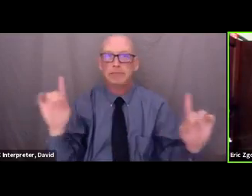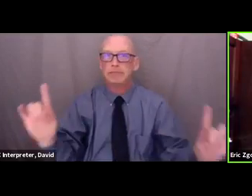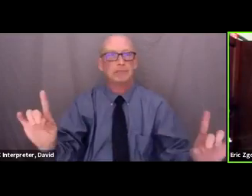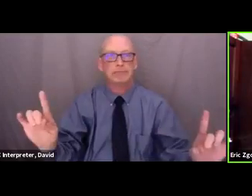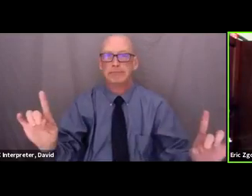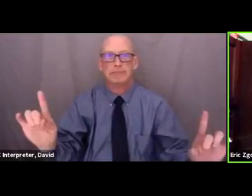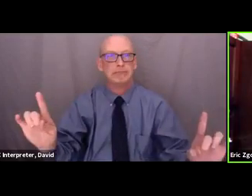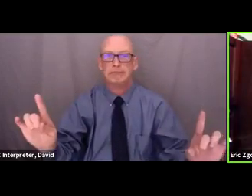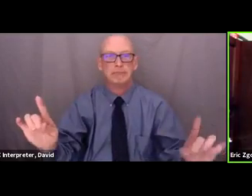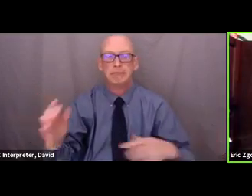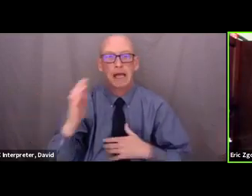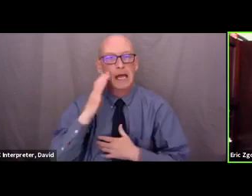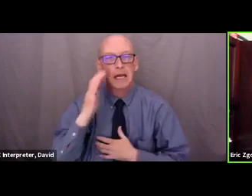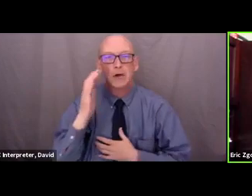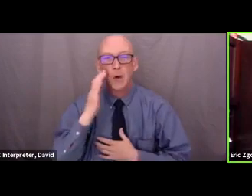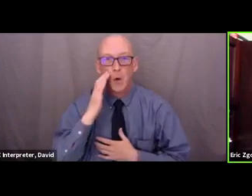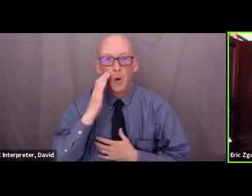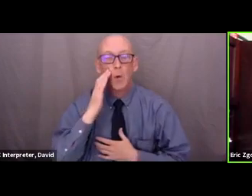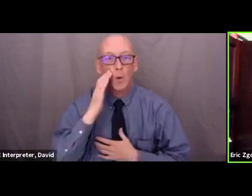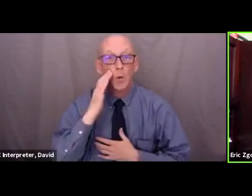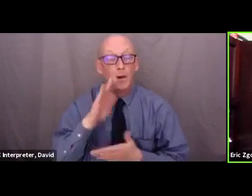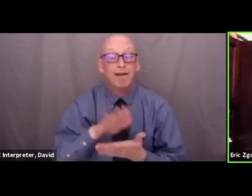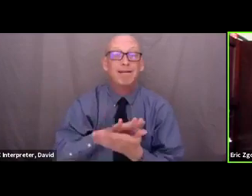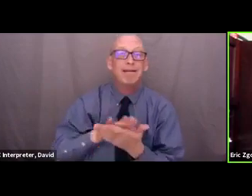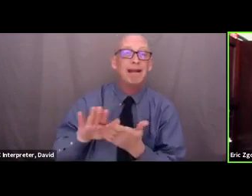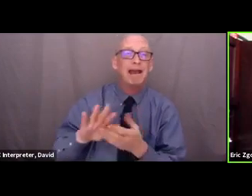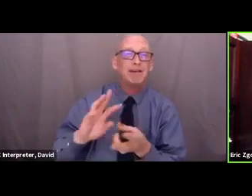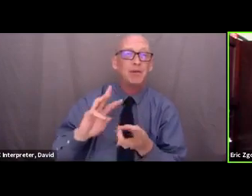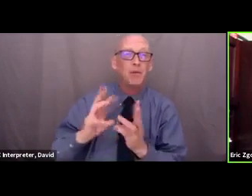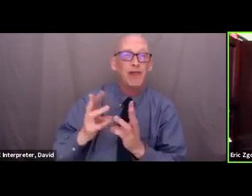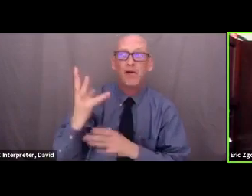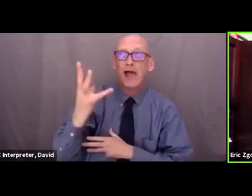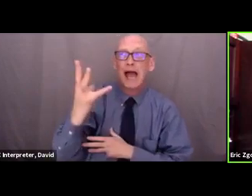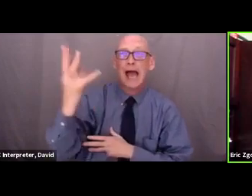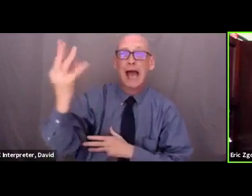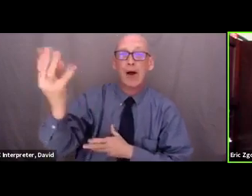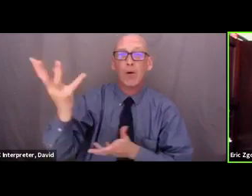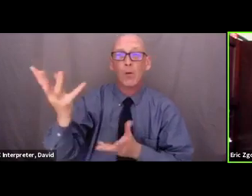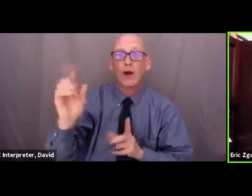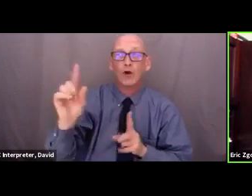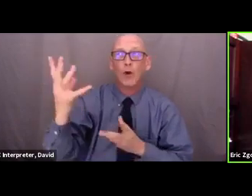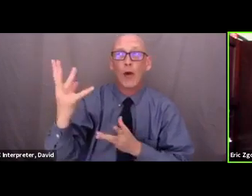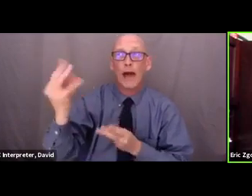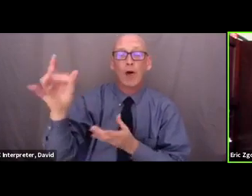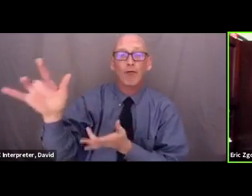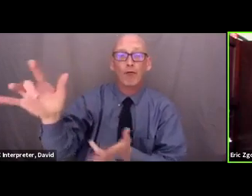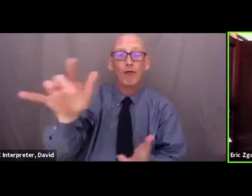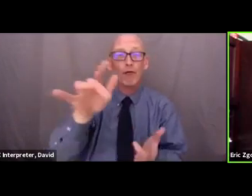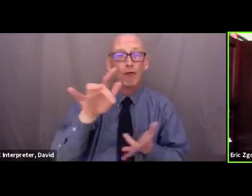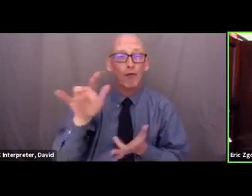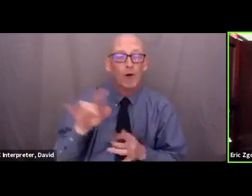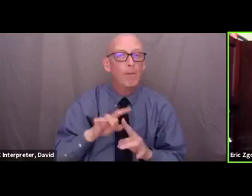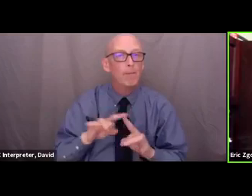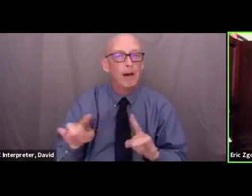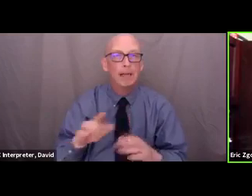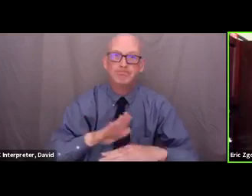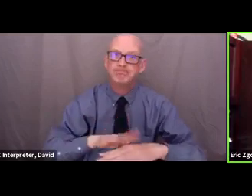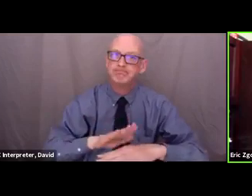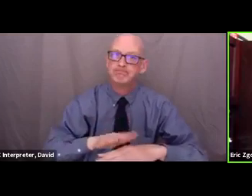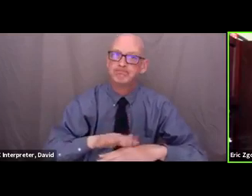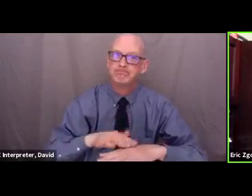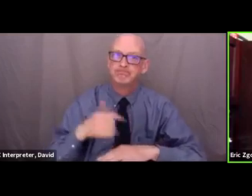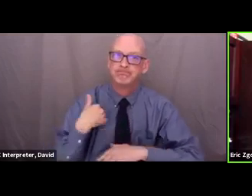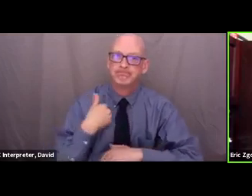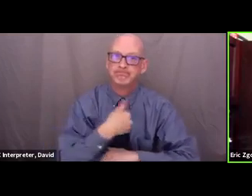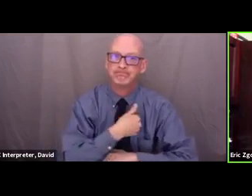I know that, it's nice out and we were going to want to be able to do some things that we used to, but I would just caution us,